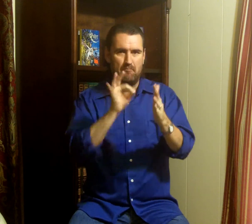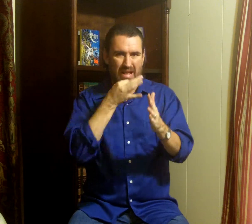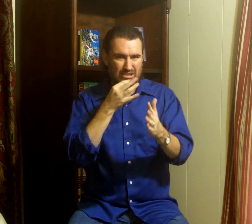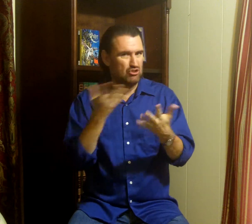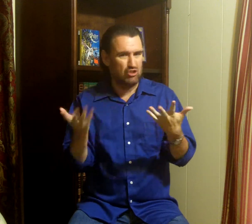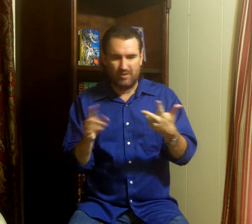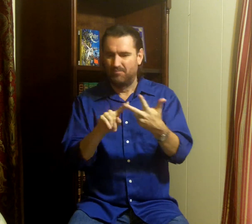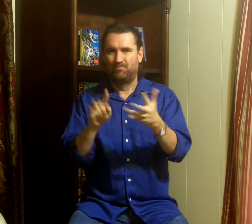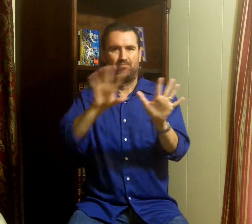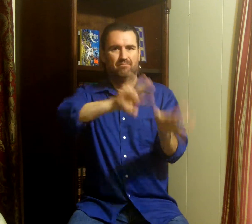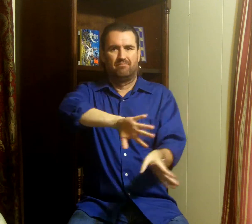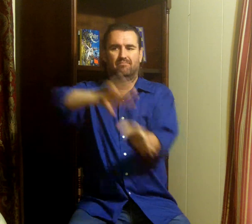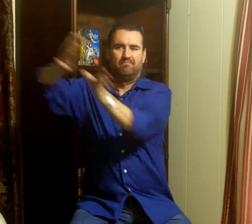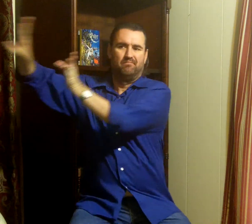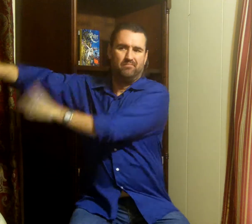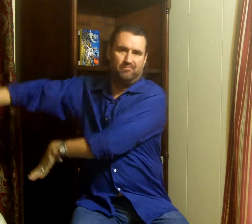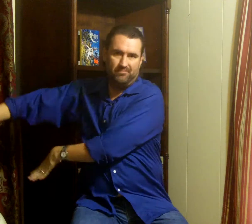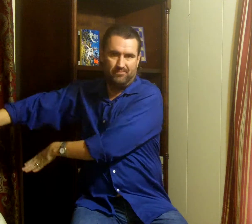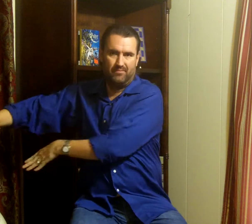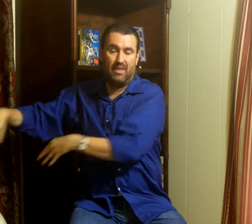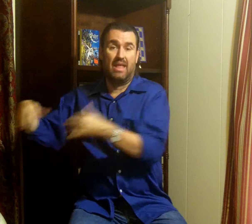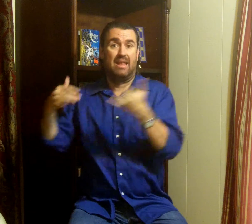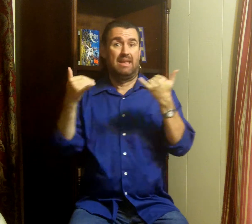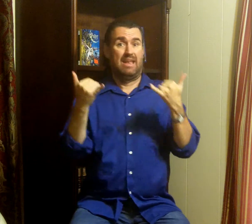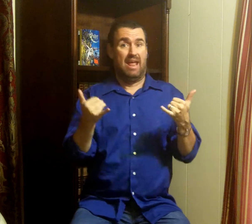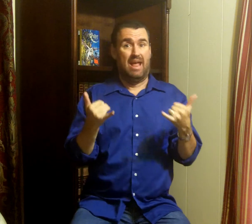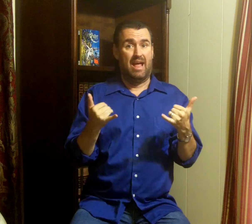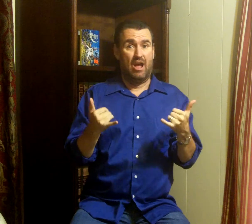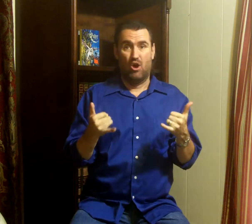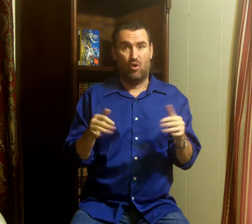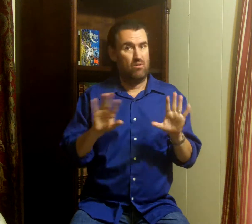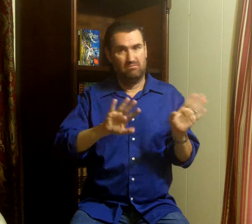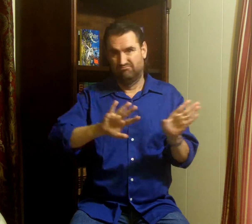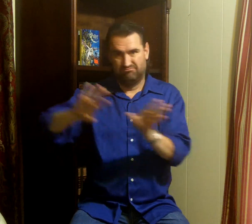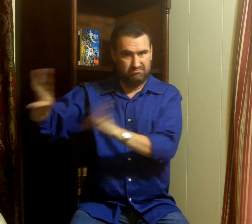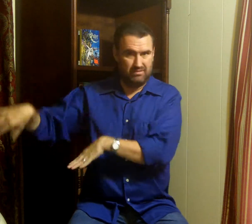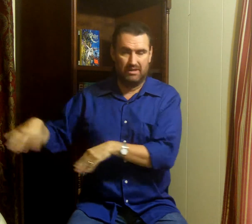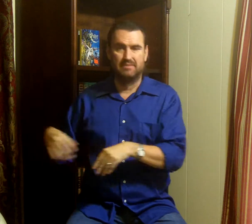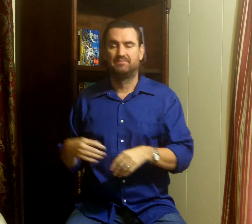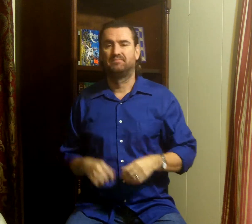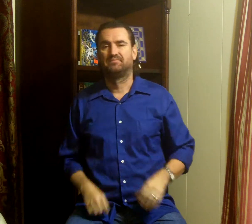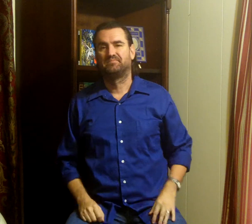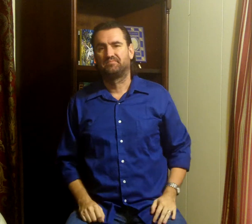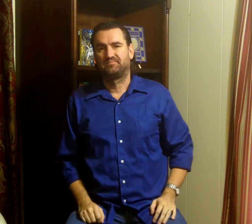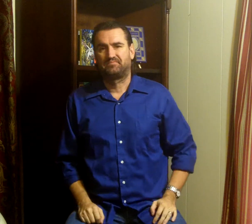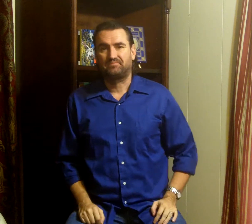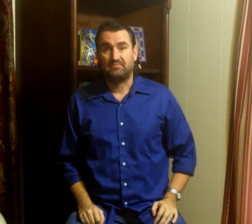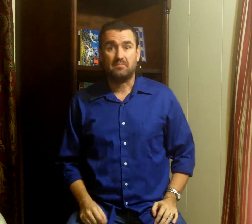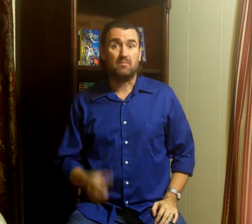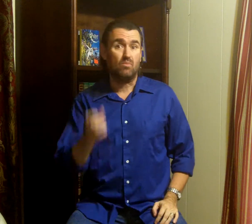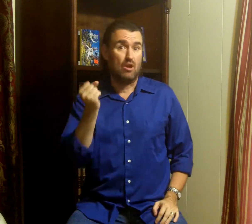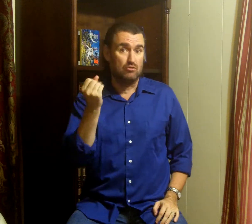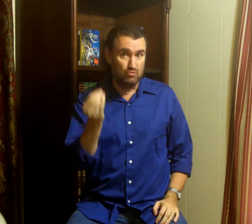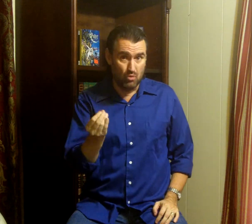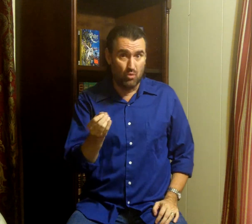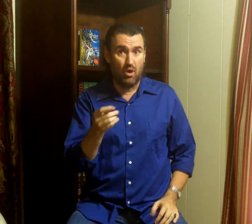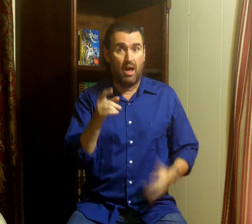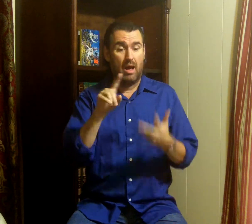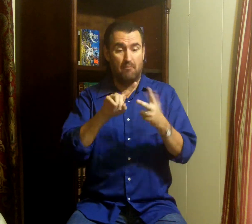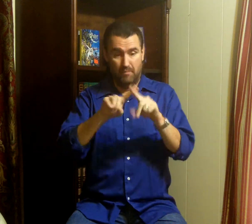certified, and I believe that the direction of, actually, I'm not going to talk about the direction of it. I'll do that in a